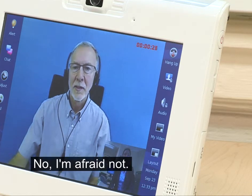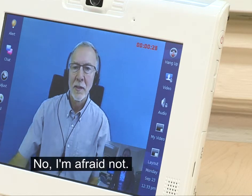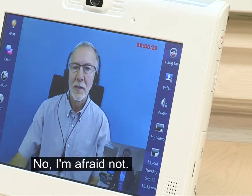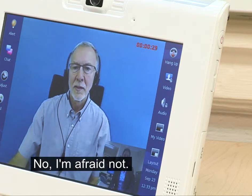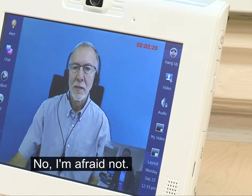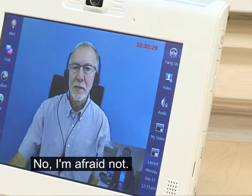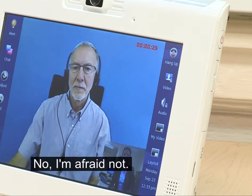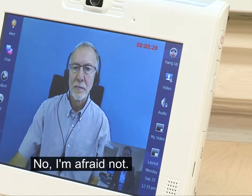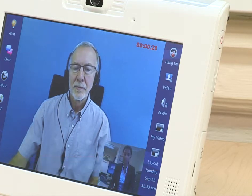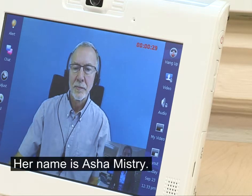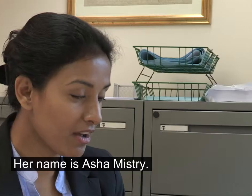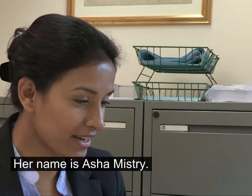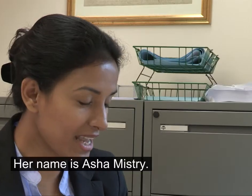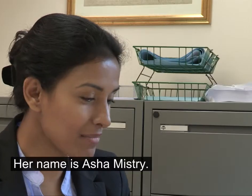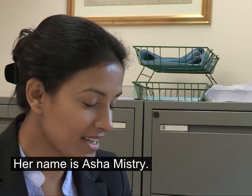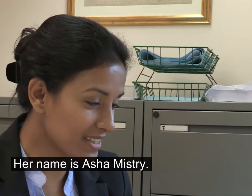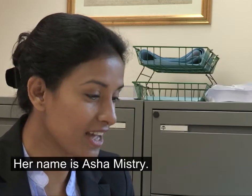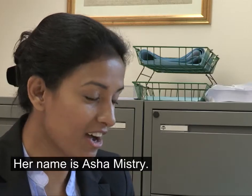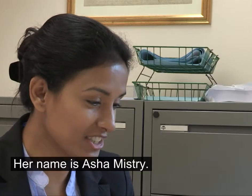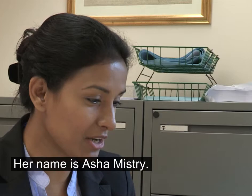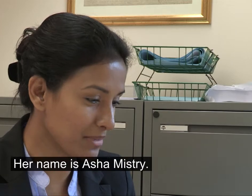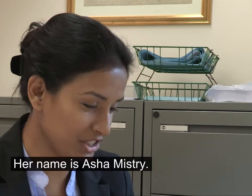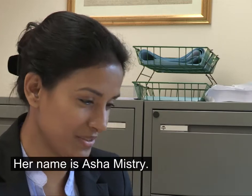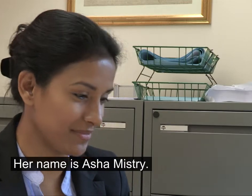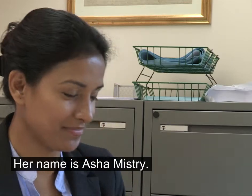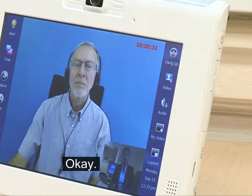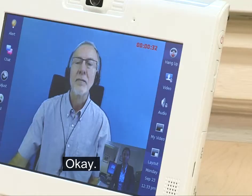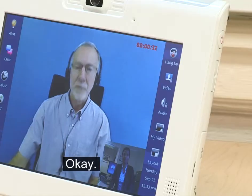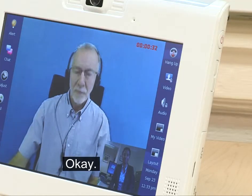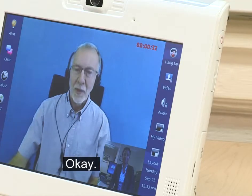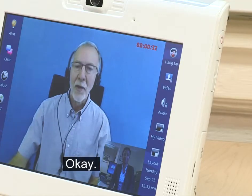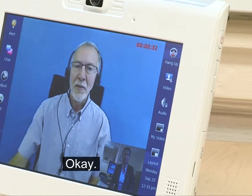I'm afraid not. Her name is Asha Mystery. Okay.